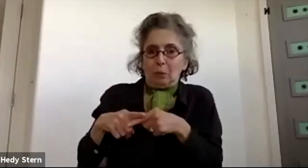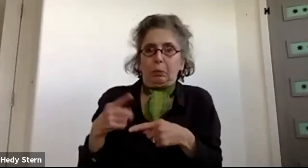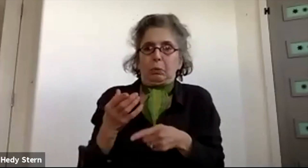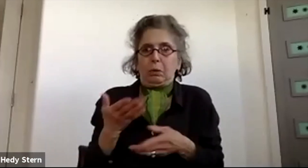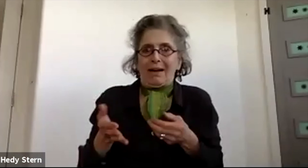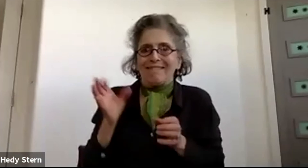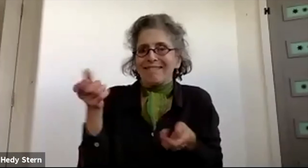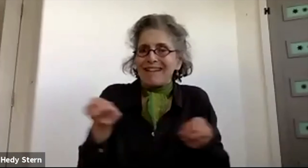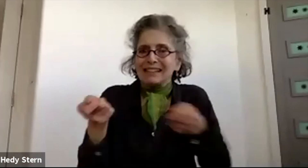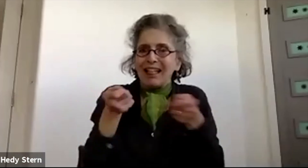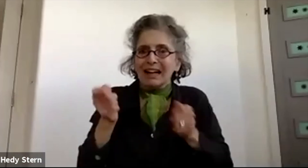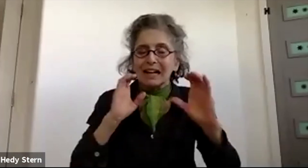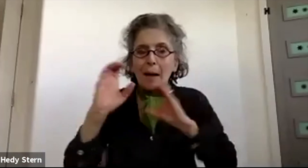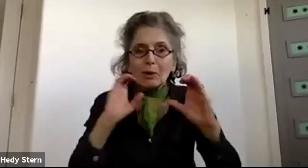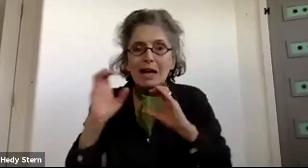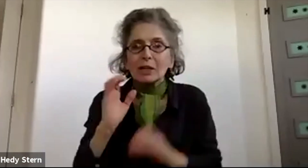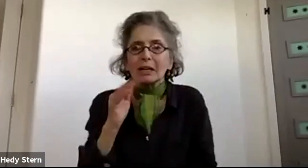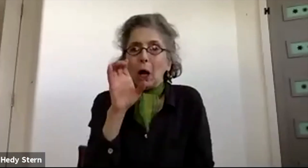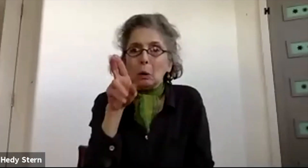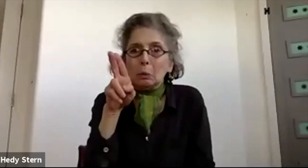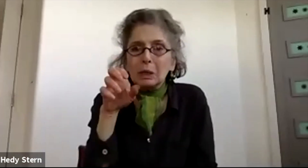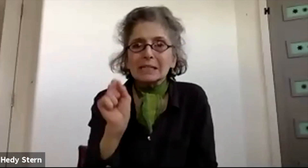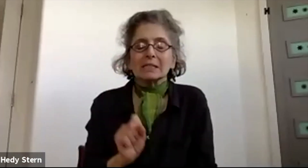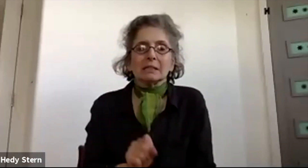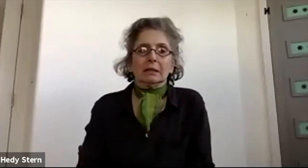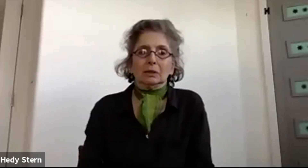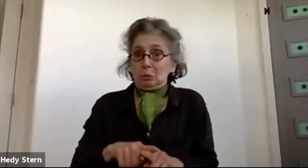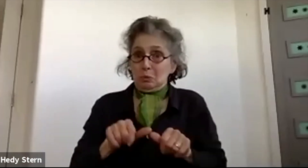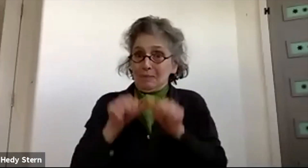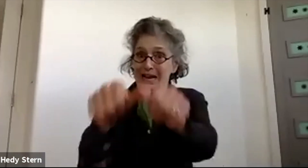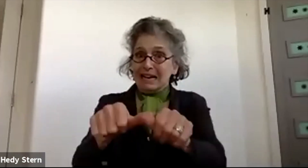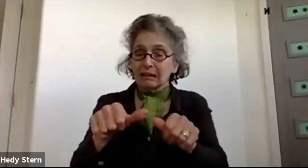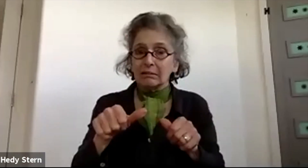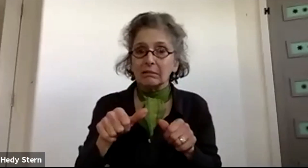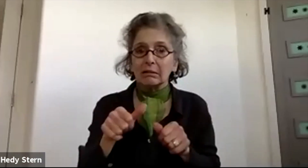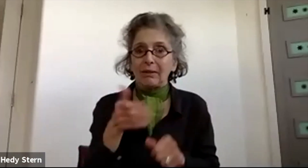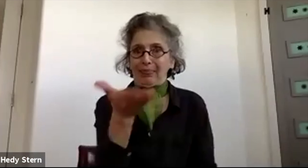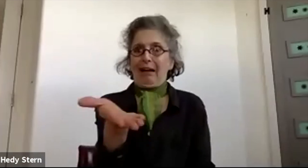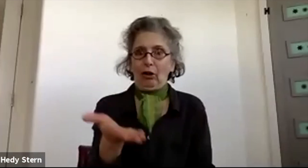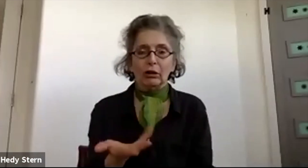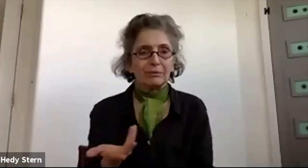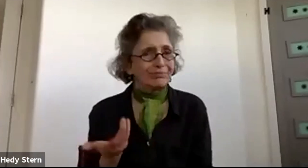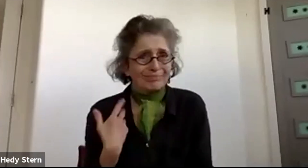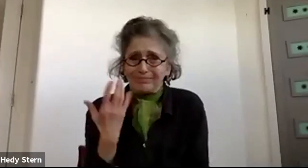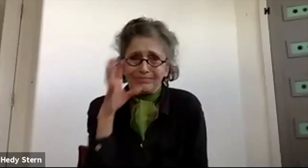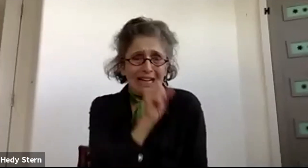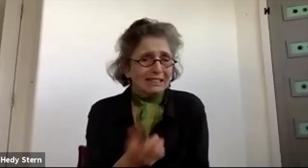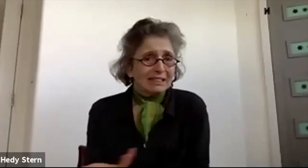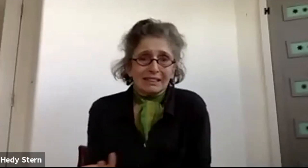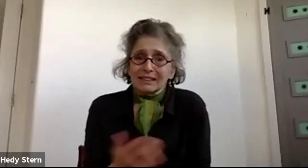right next to them, then they could probably facilitate communication using cues so that they could live there. But I